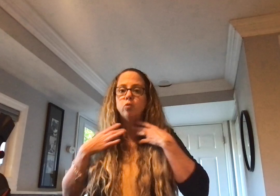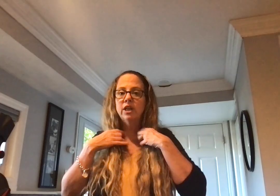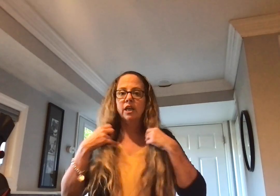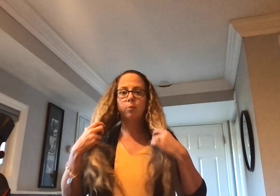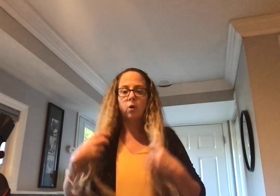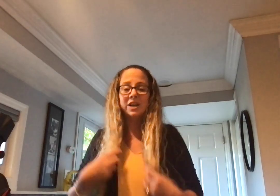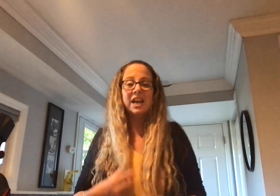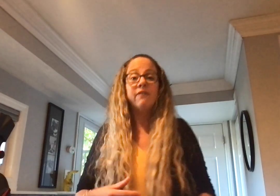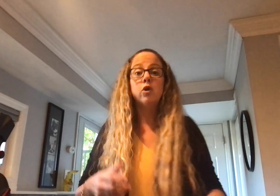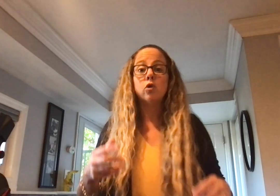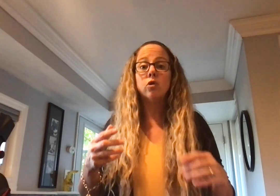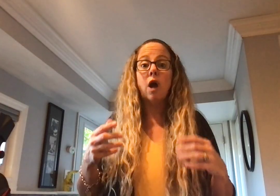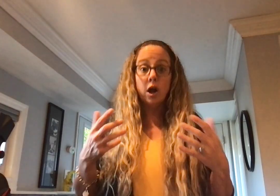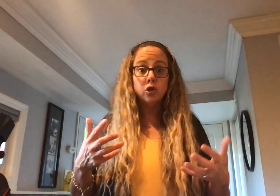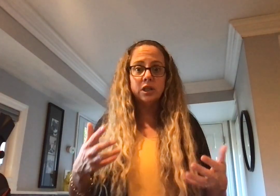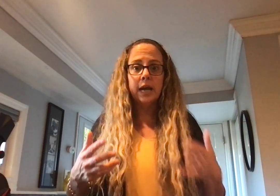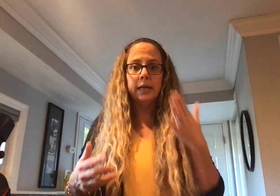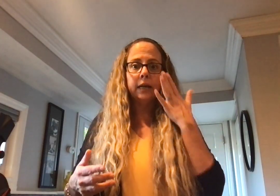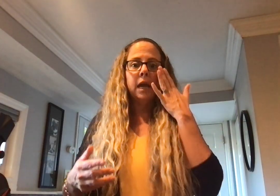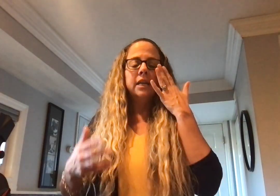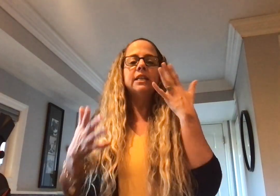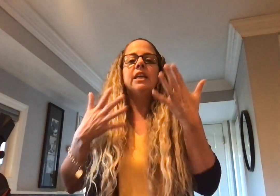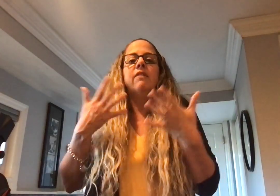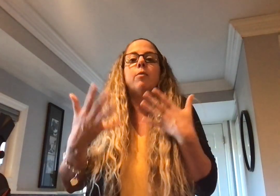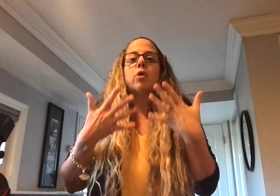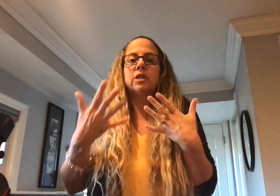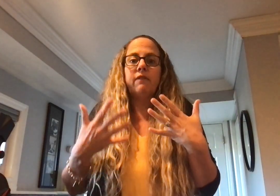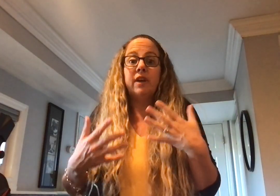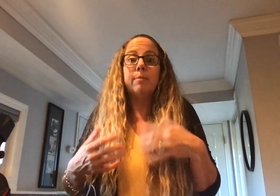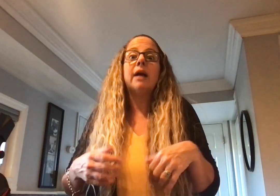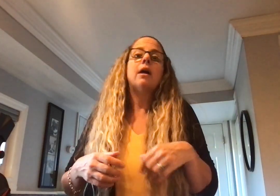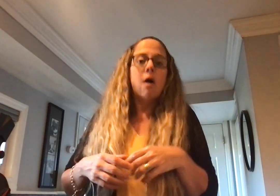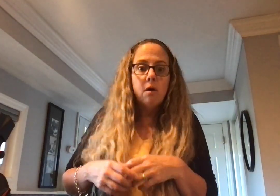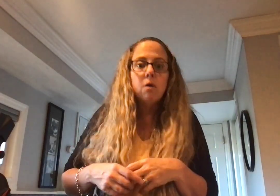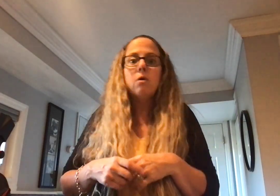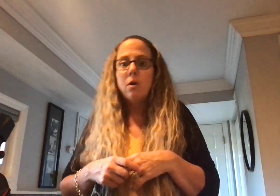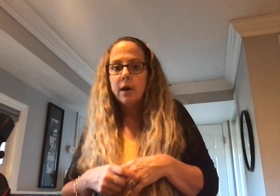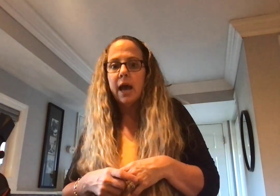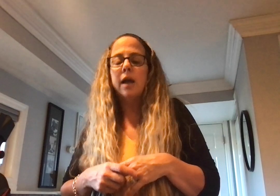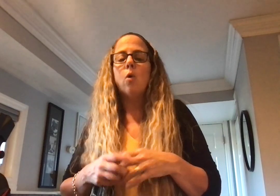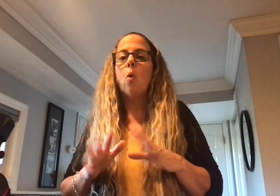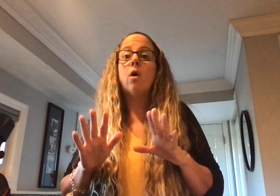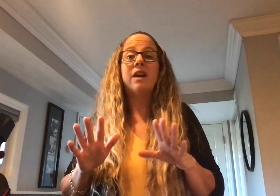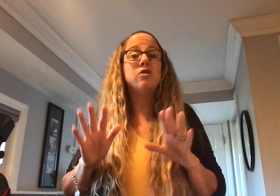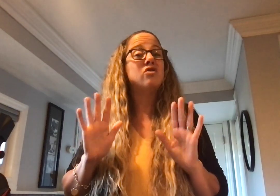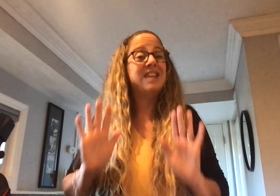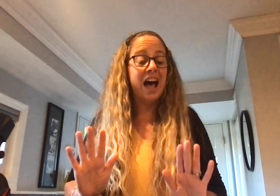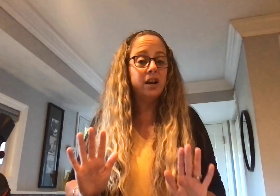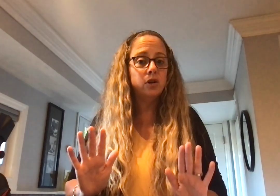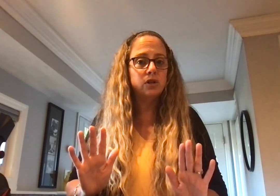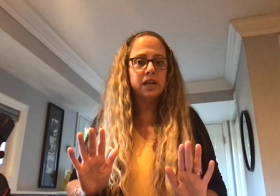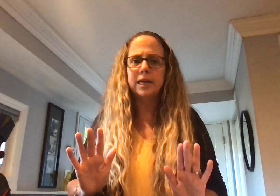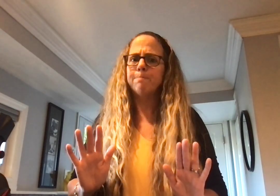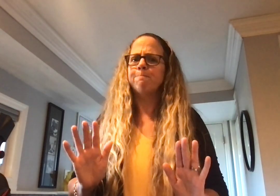really important if you're understanding to give the person feedback. Like, oh, okay. Or if you're not